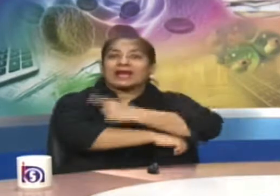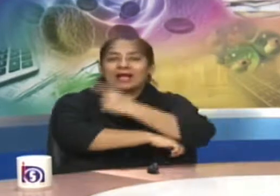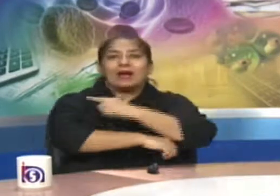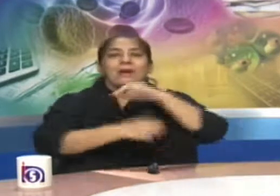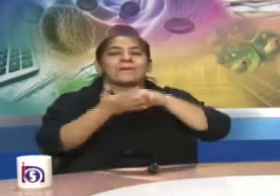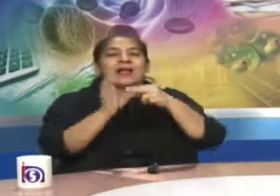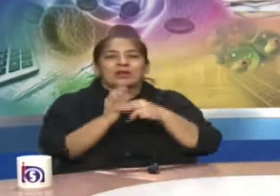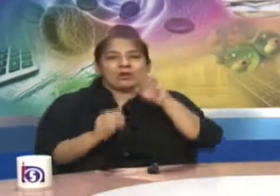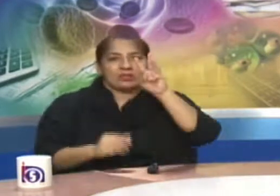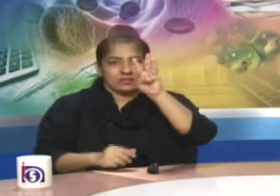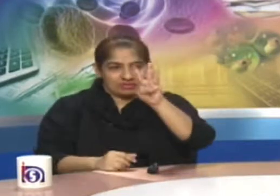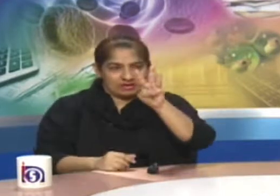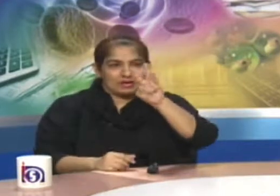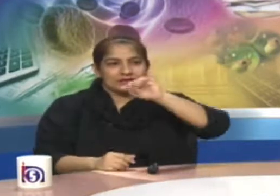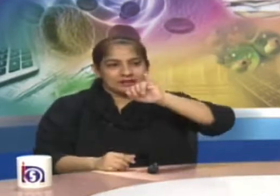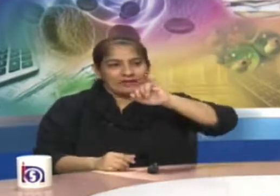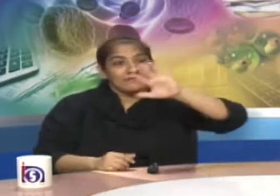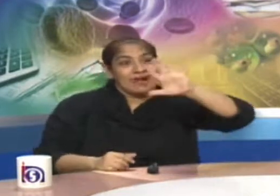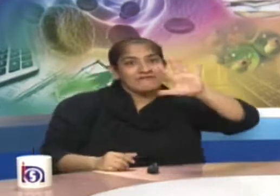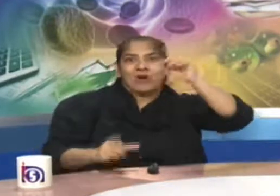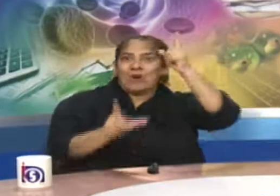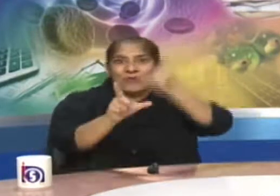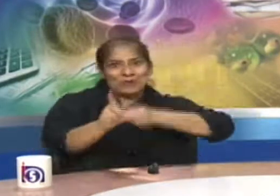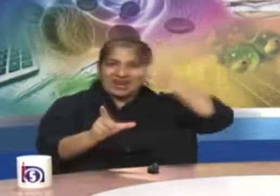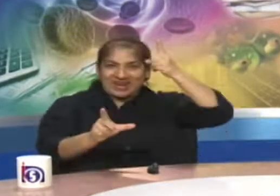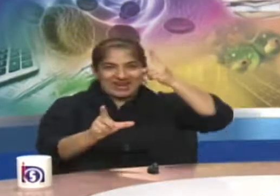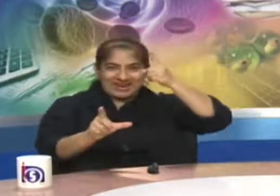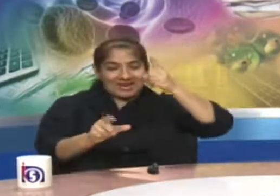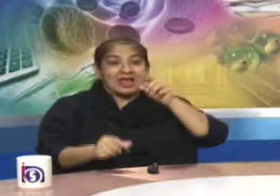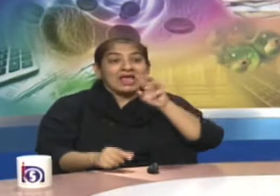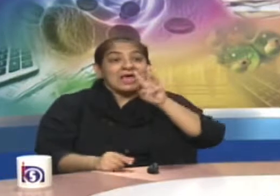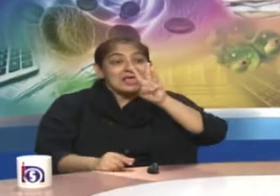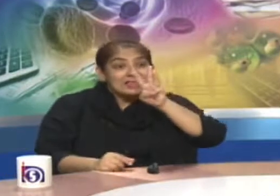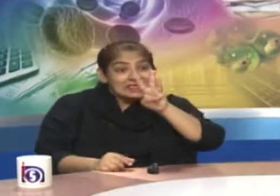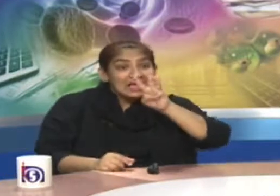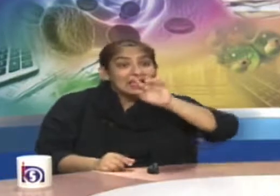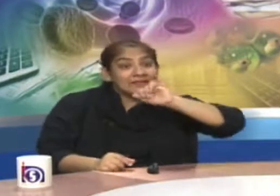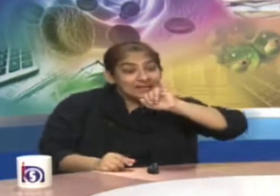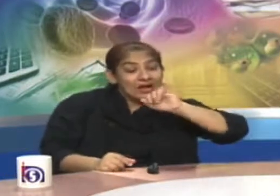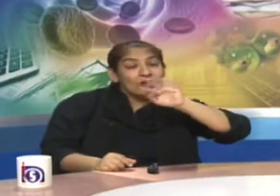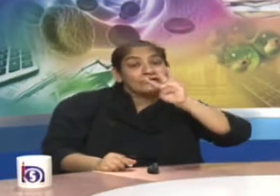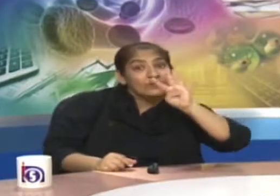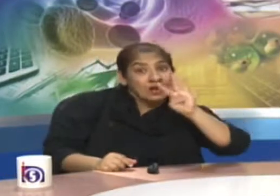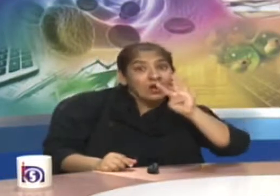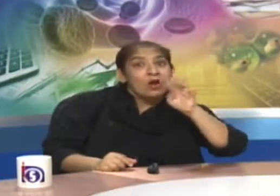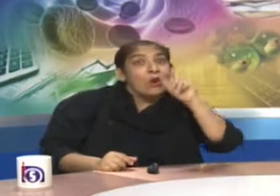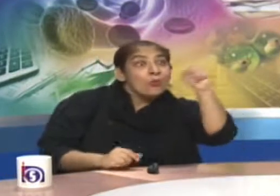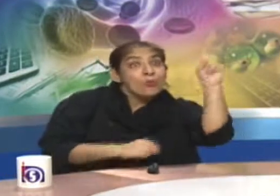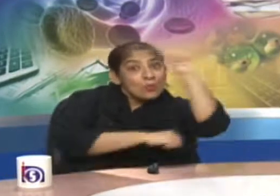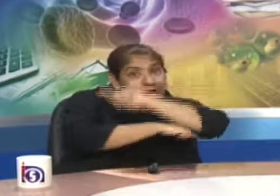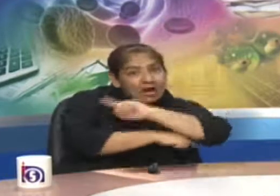were under their custody. The duration is 364